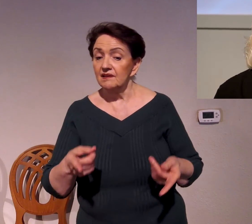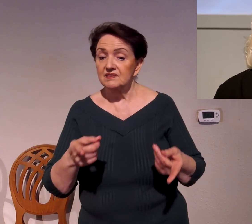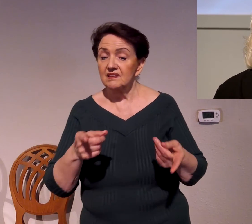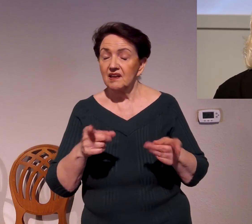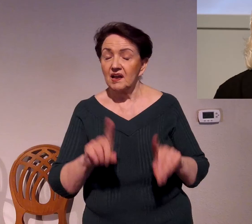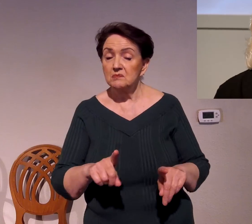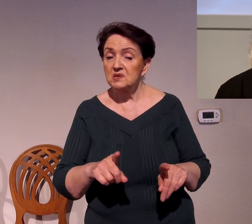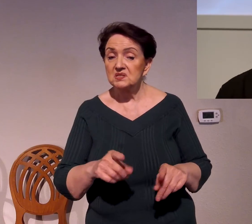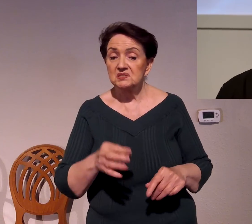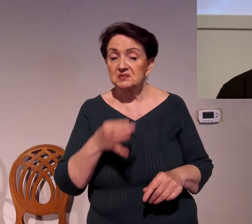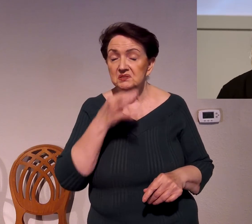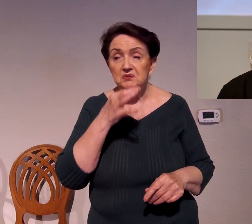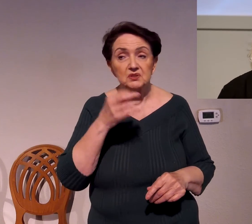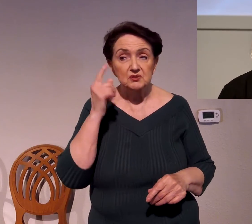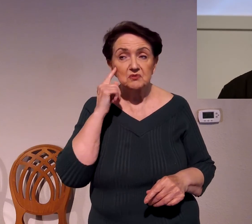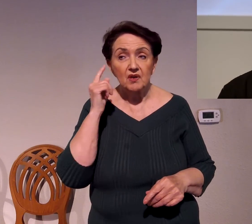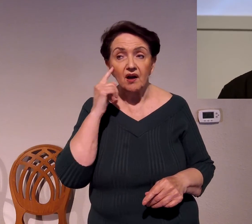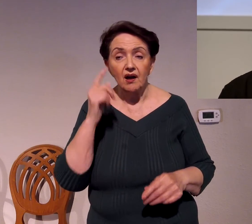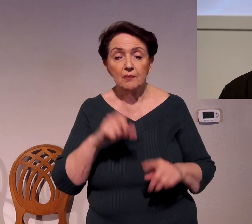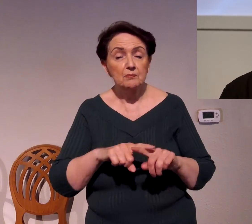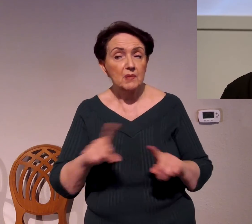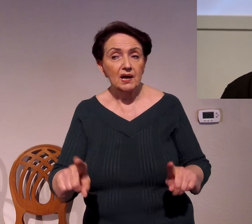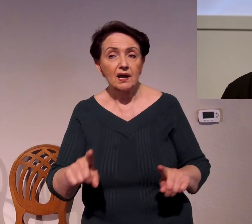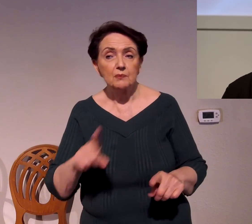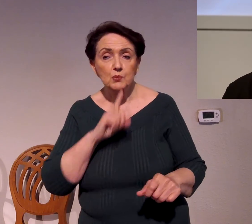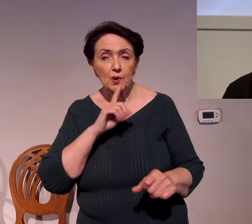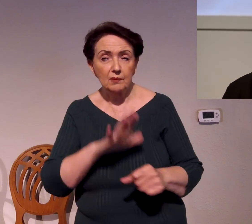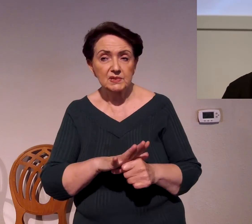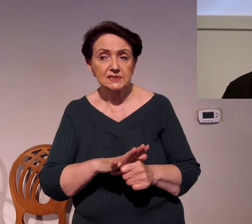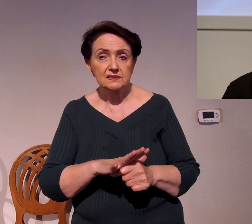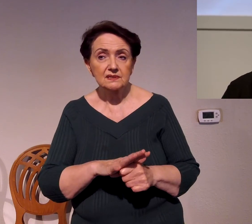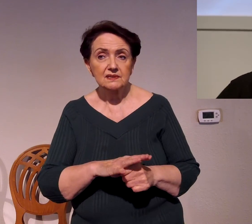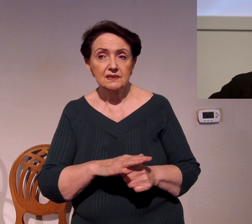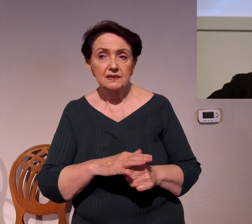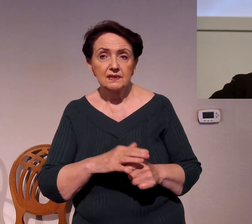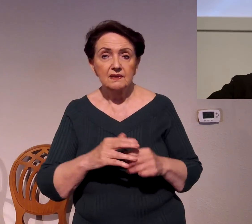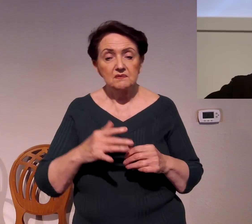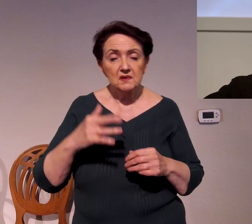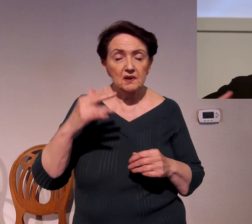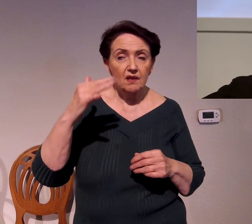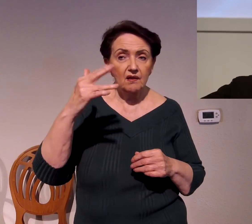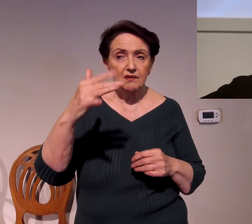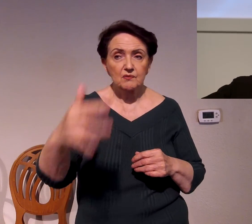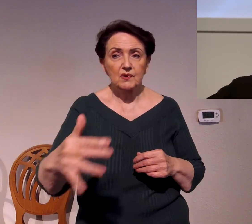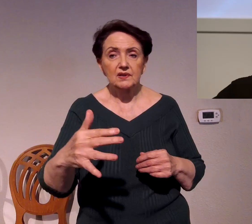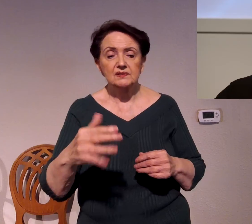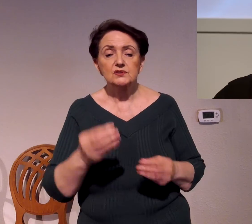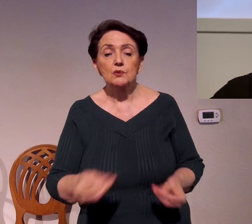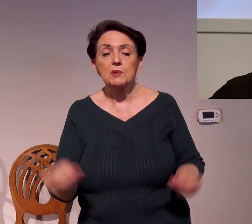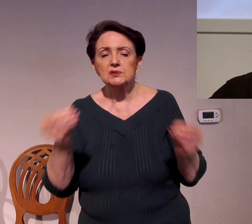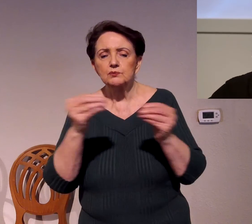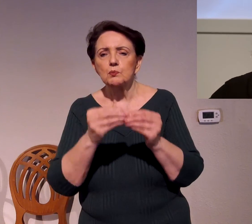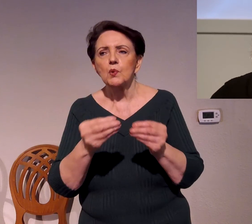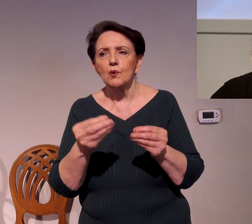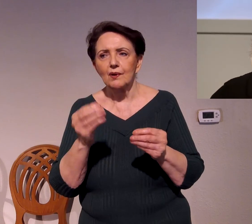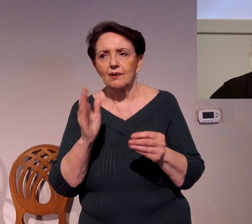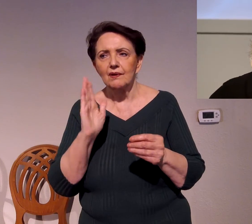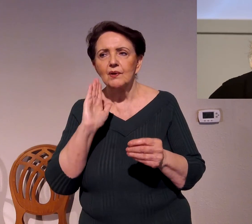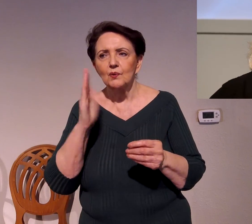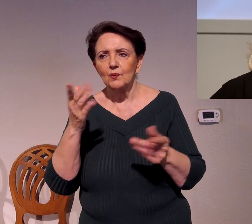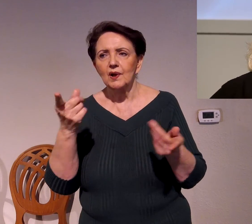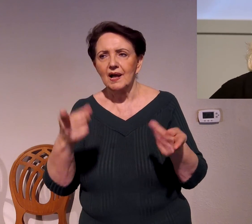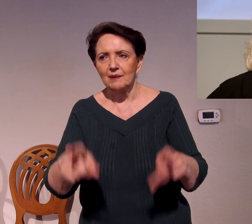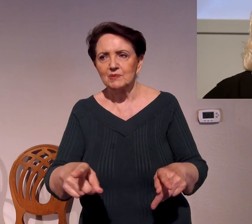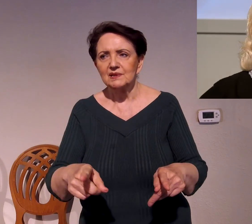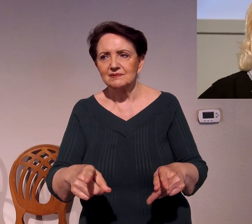thought it might. But I promise you that in the long run, so much more